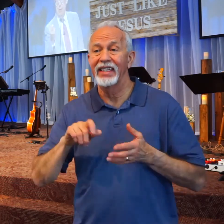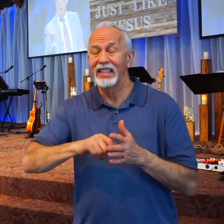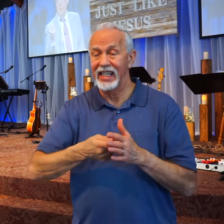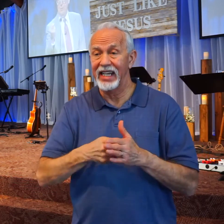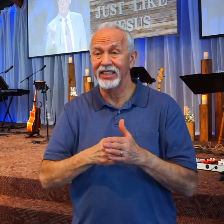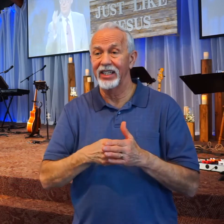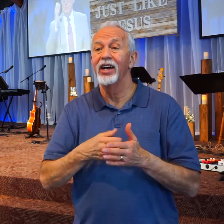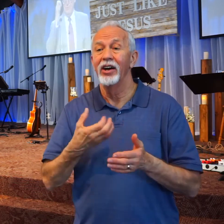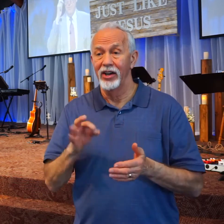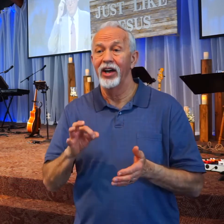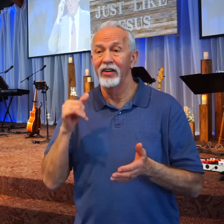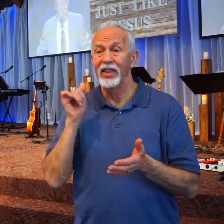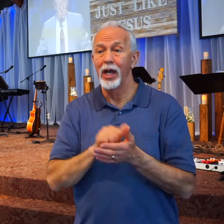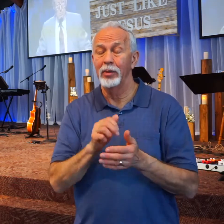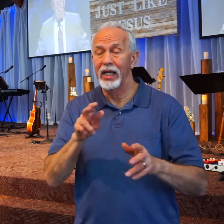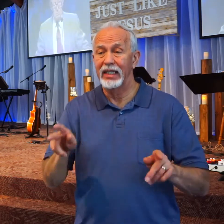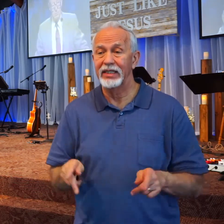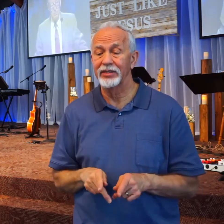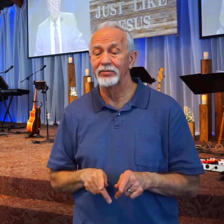that place.